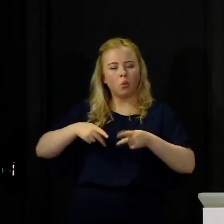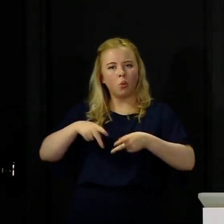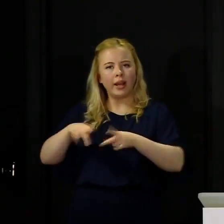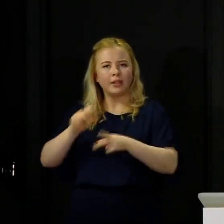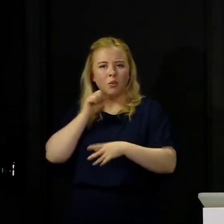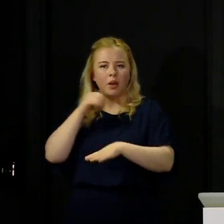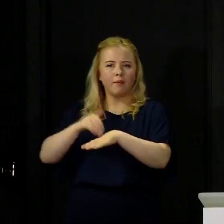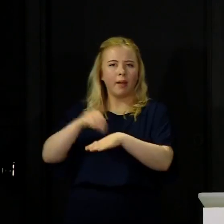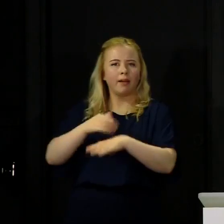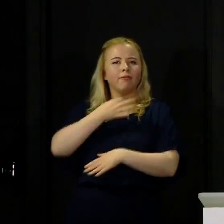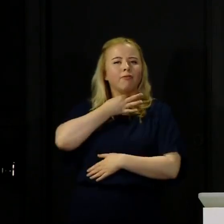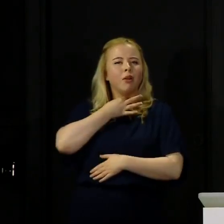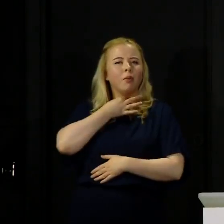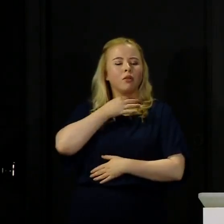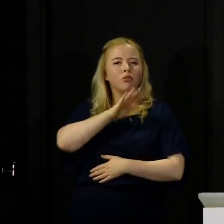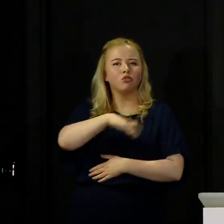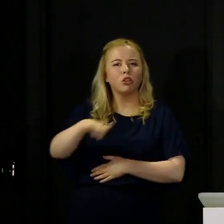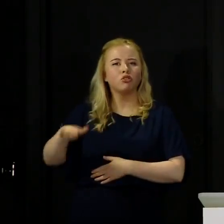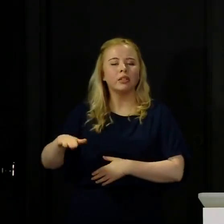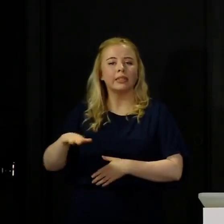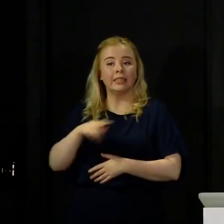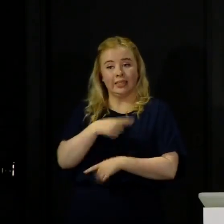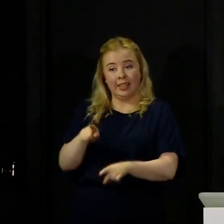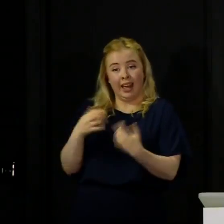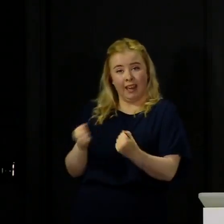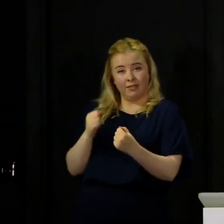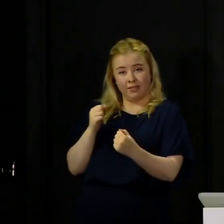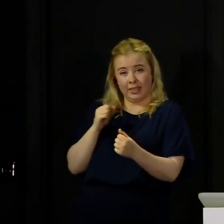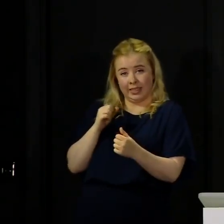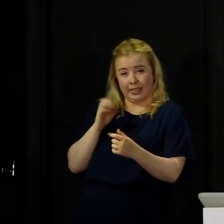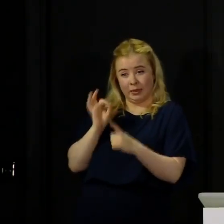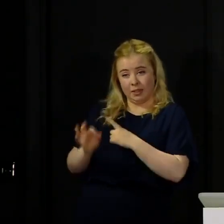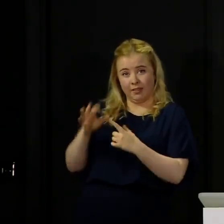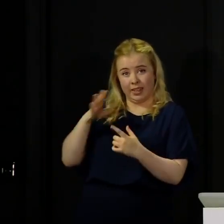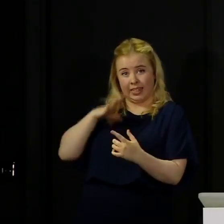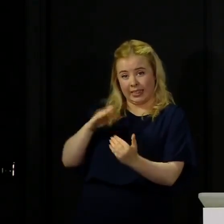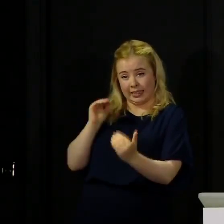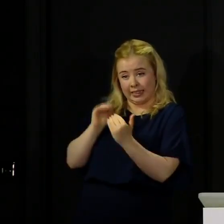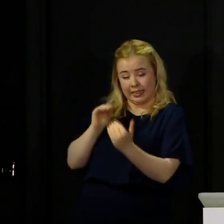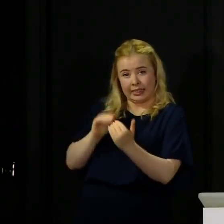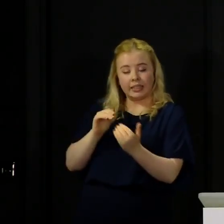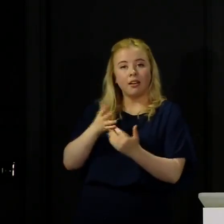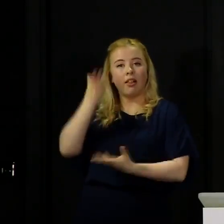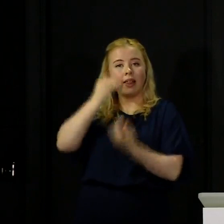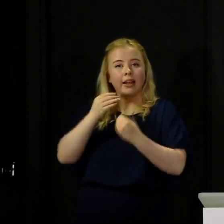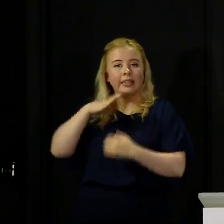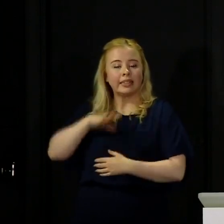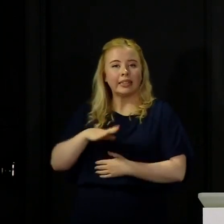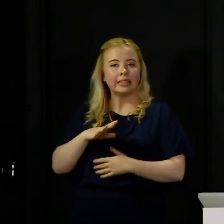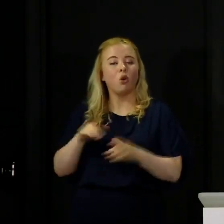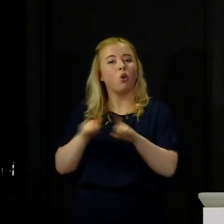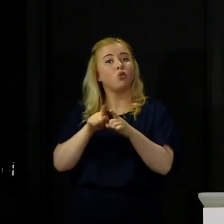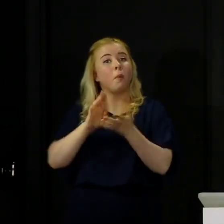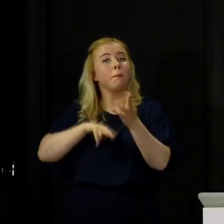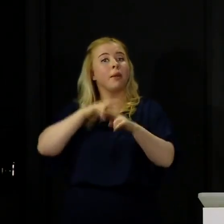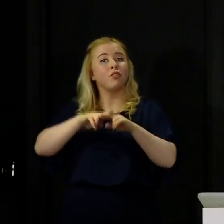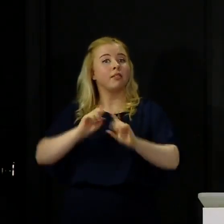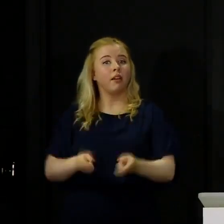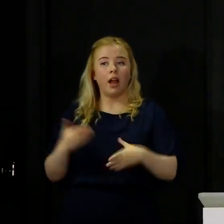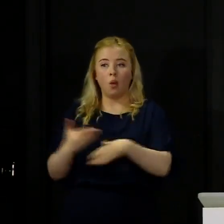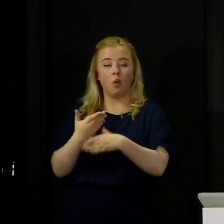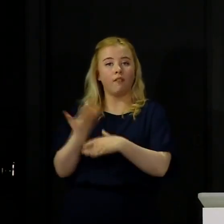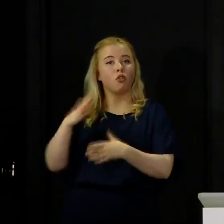vulnerable children, children with specific learning requirements, and as we continue through each phase, parents who may not be able to work from home? Well, I think